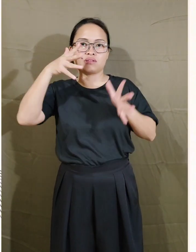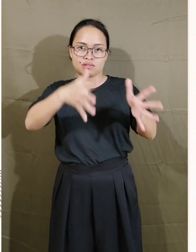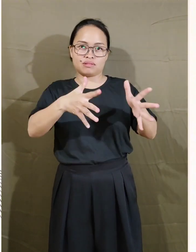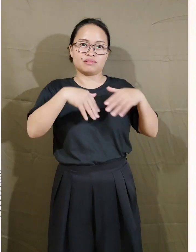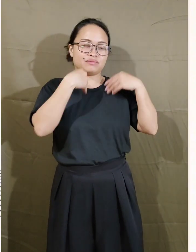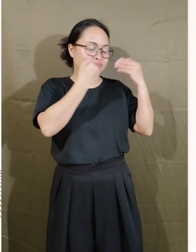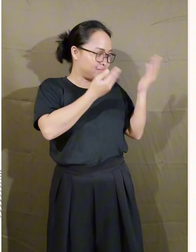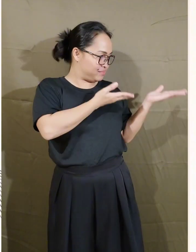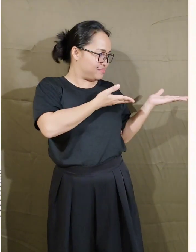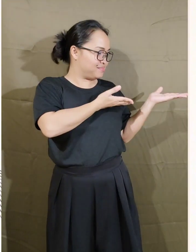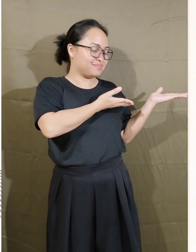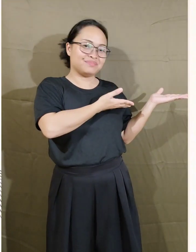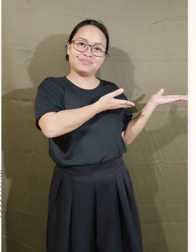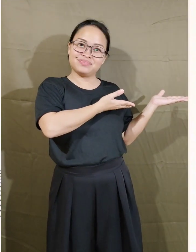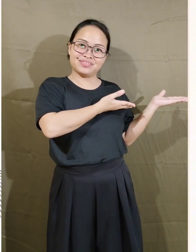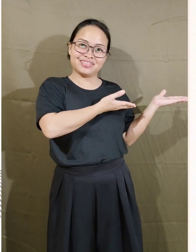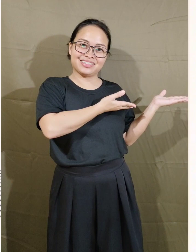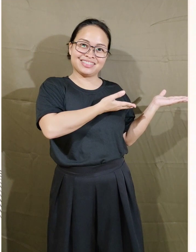1,840 apples left.